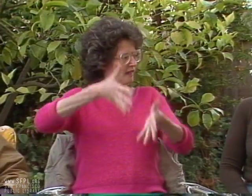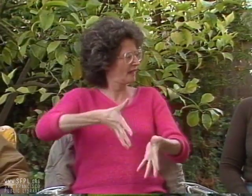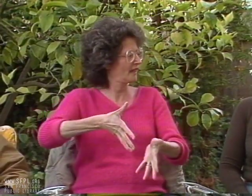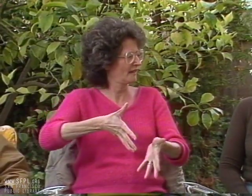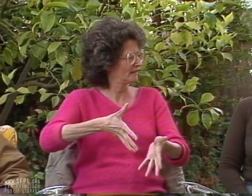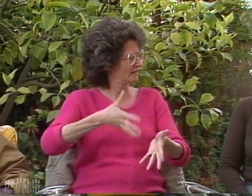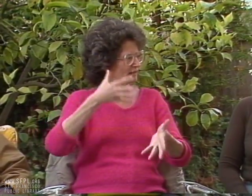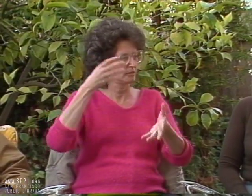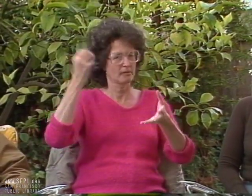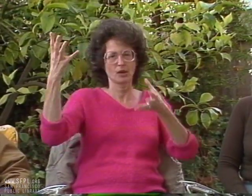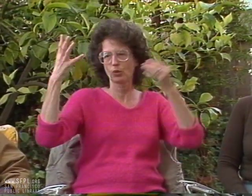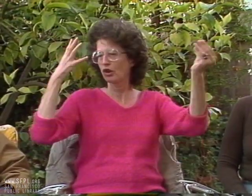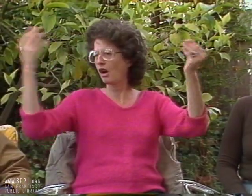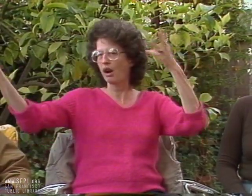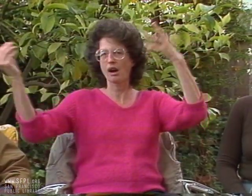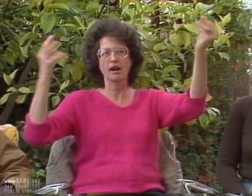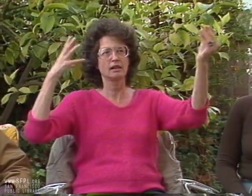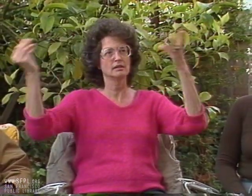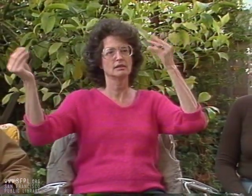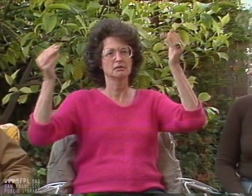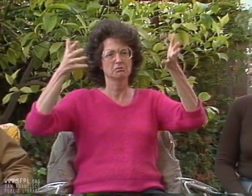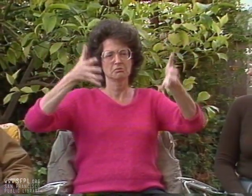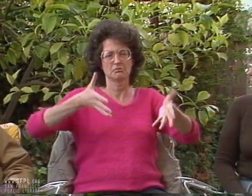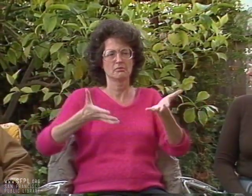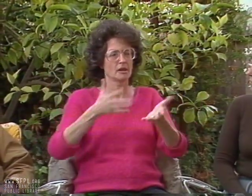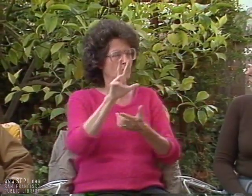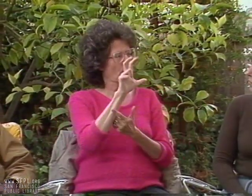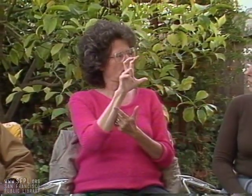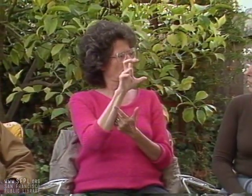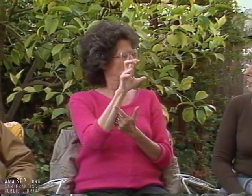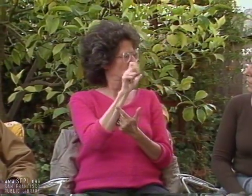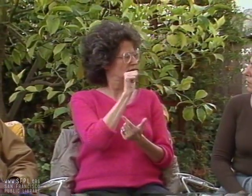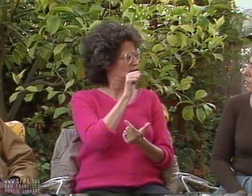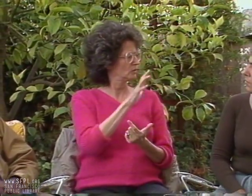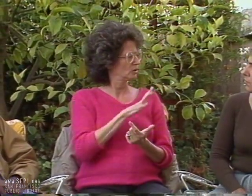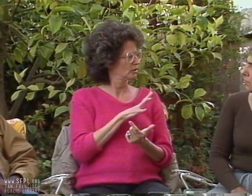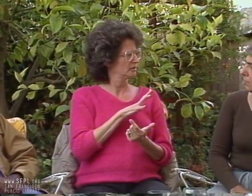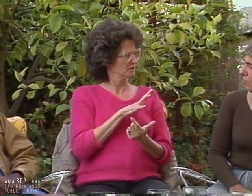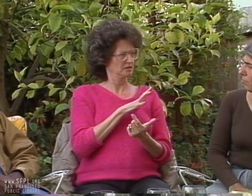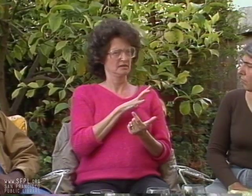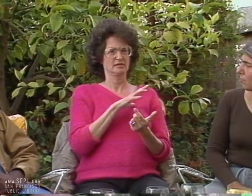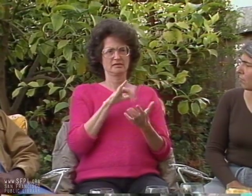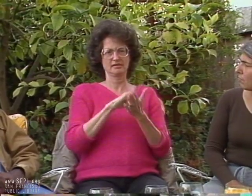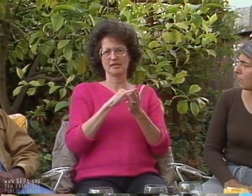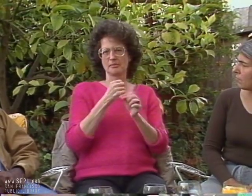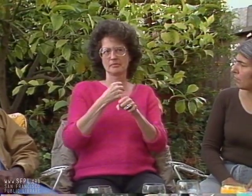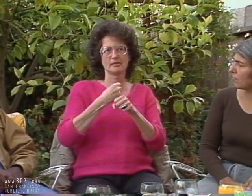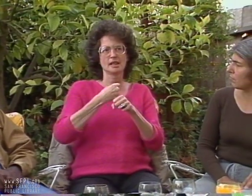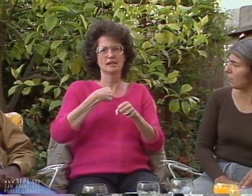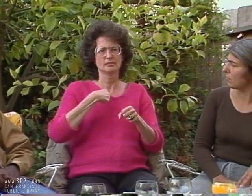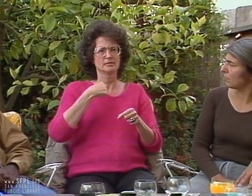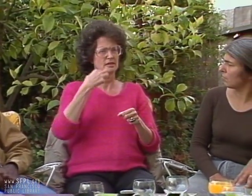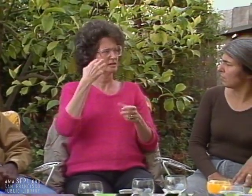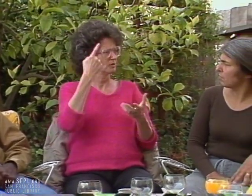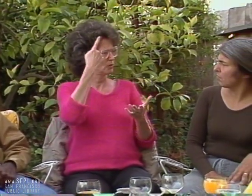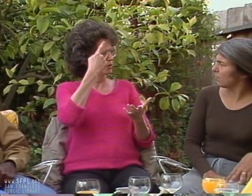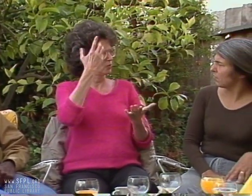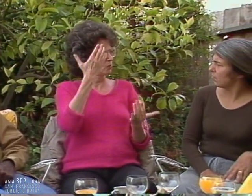That made me stop and think, what's happening here? I turned to my coalition to find out